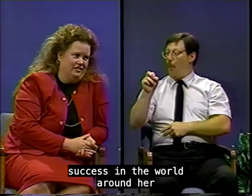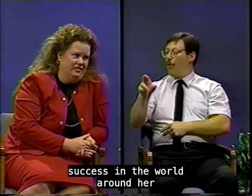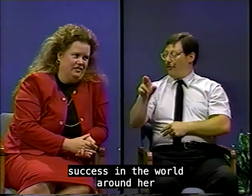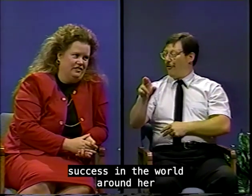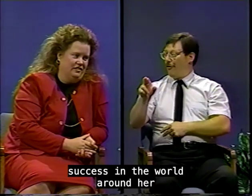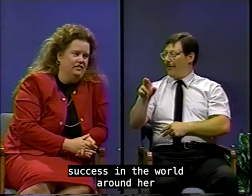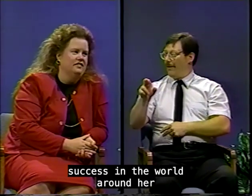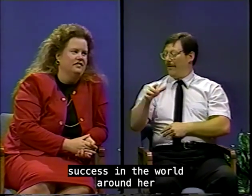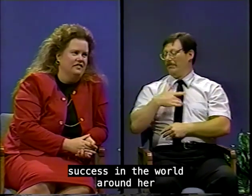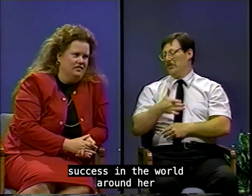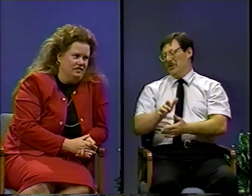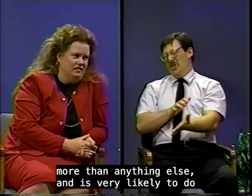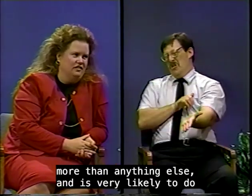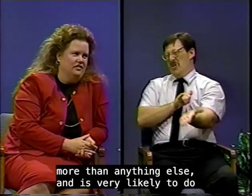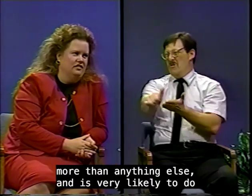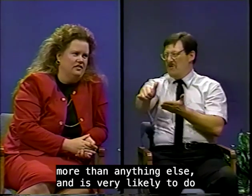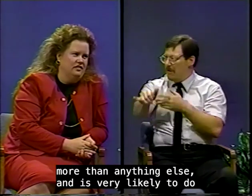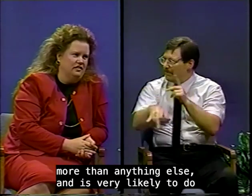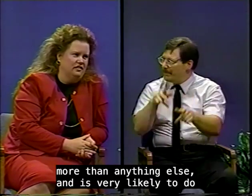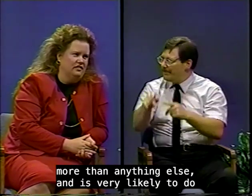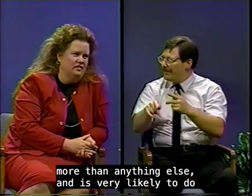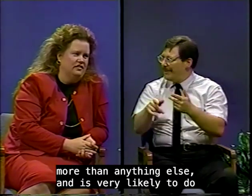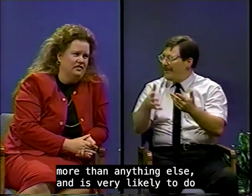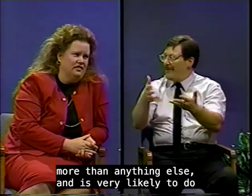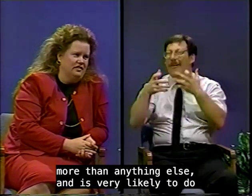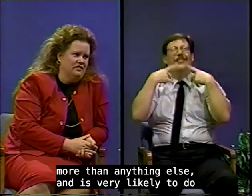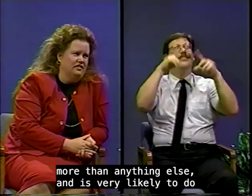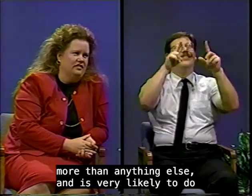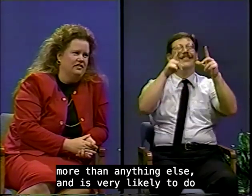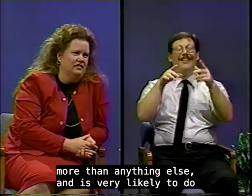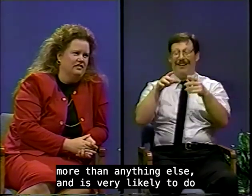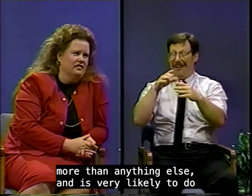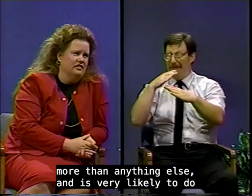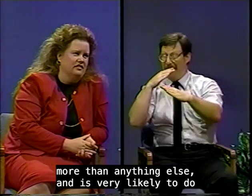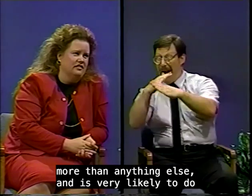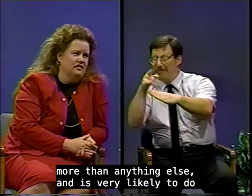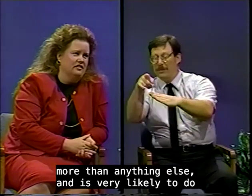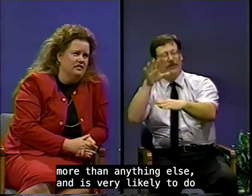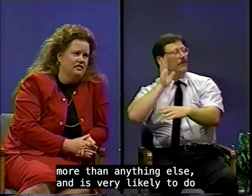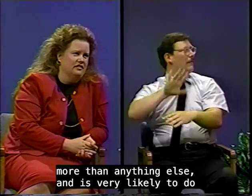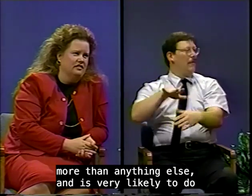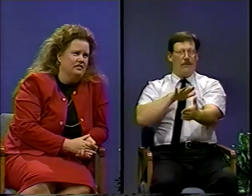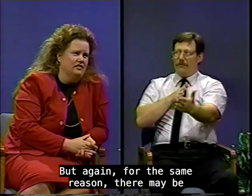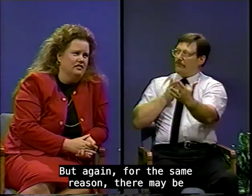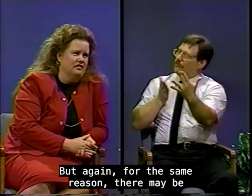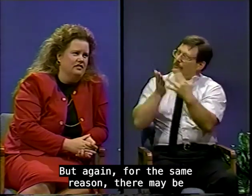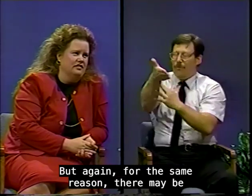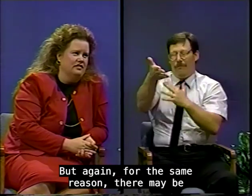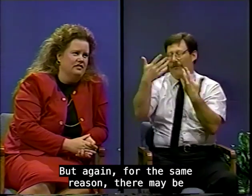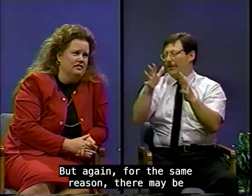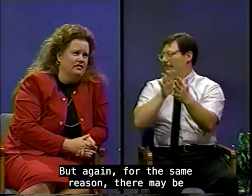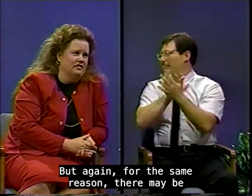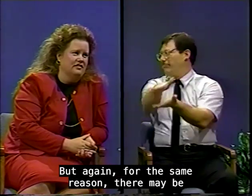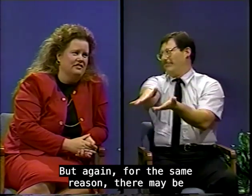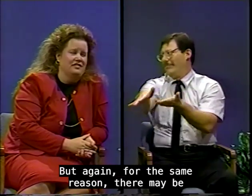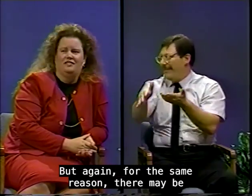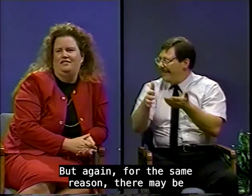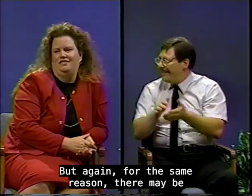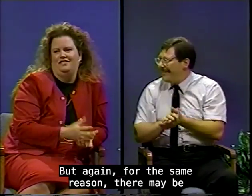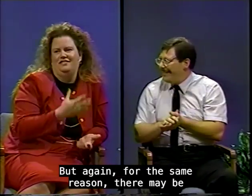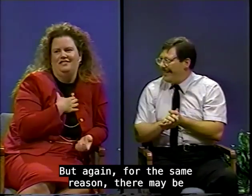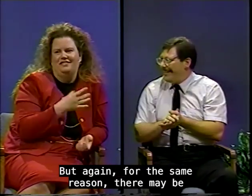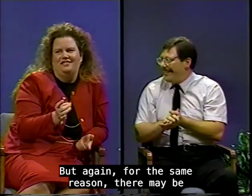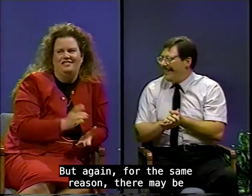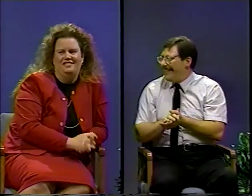achieving success in the world around her, more than anything else, and is very likely to do so. But again, for the same reason, there